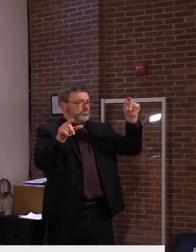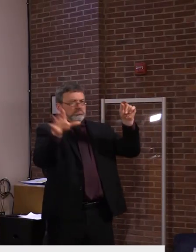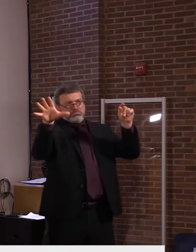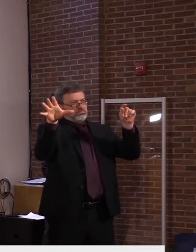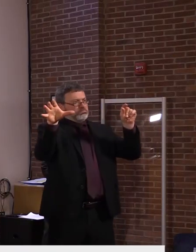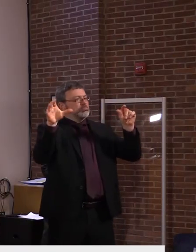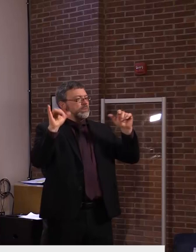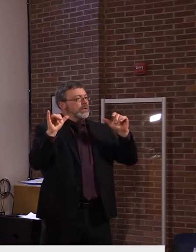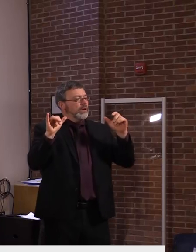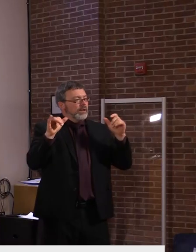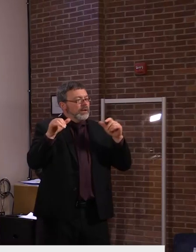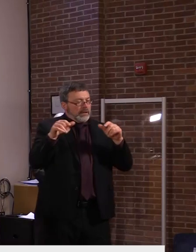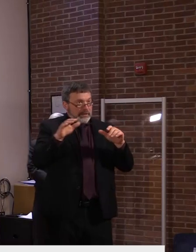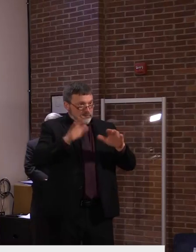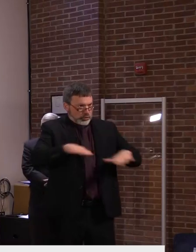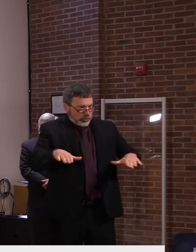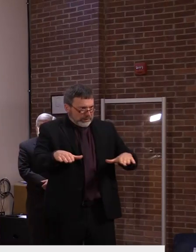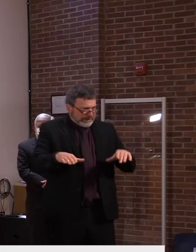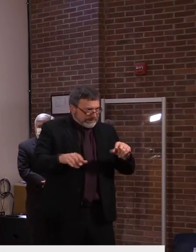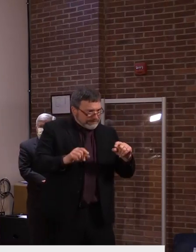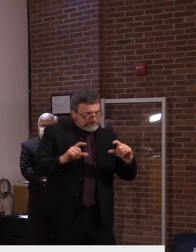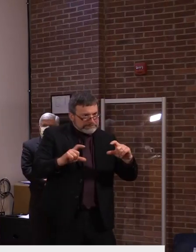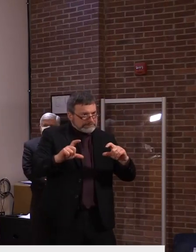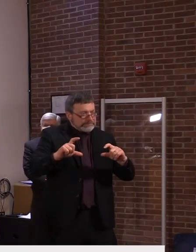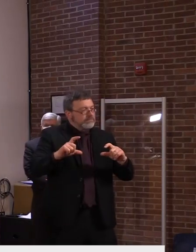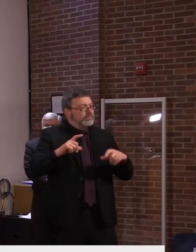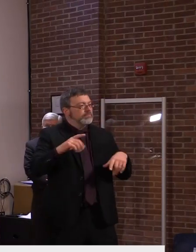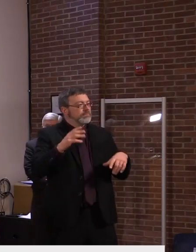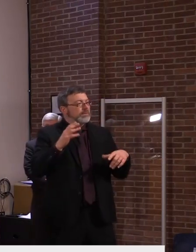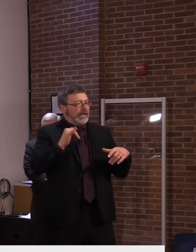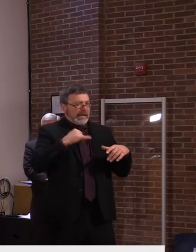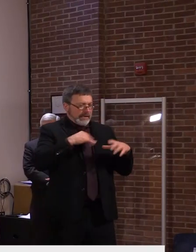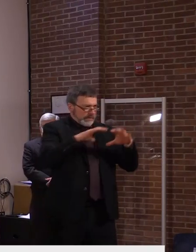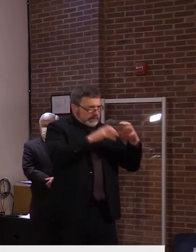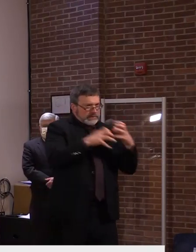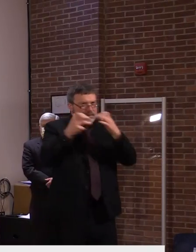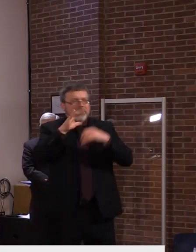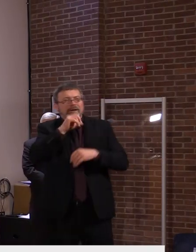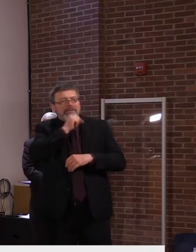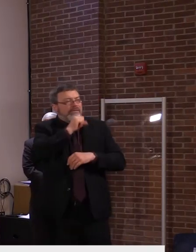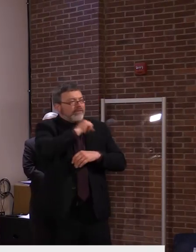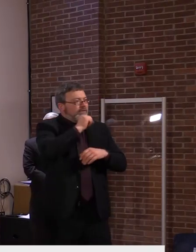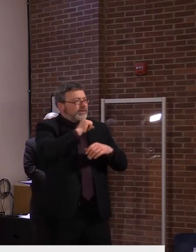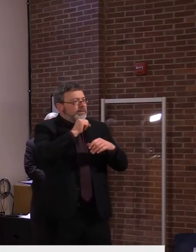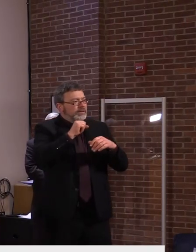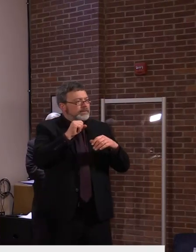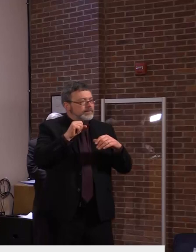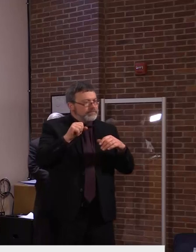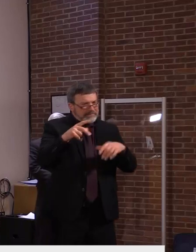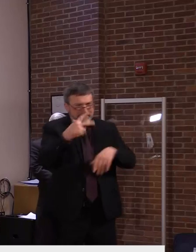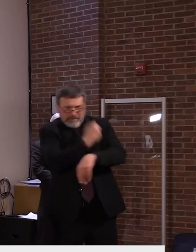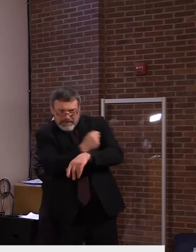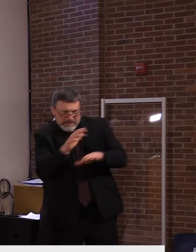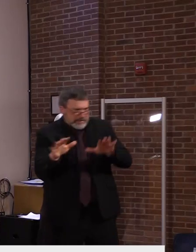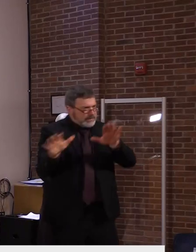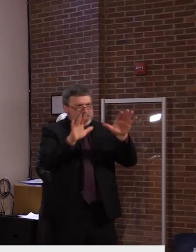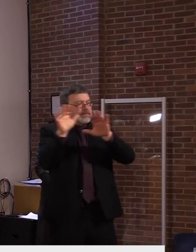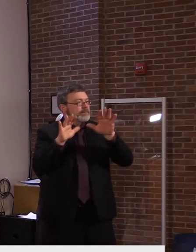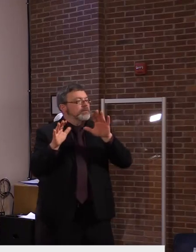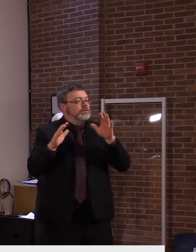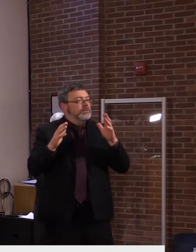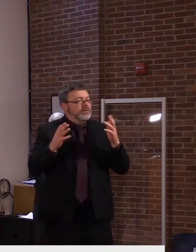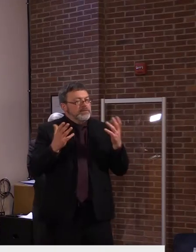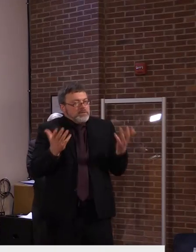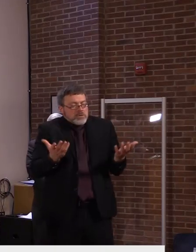yet vaccinated, and then a smaller group of kids under age 5. So there still is, as the governor kind of alluded